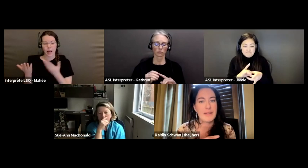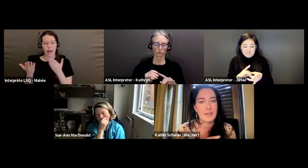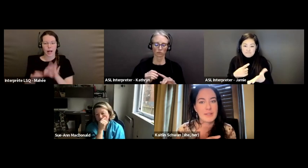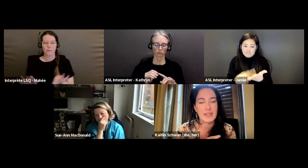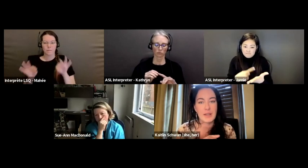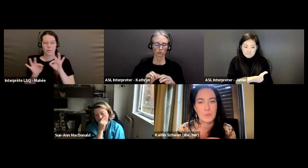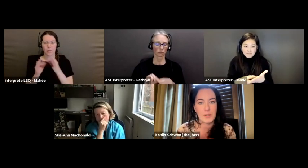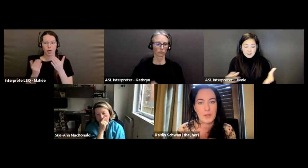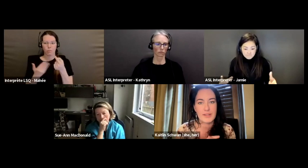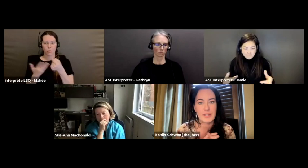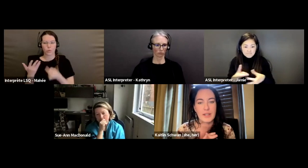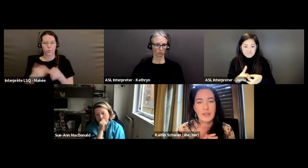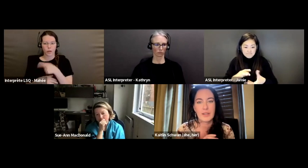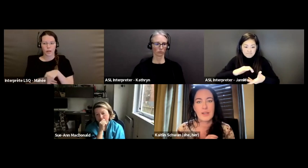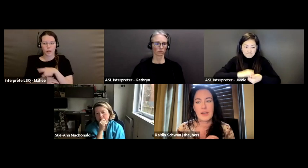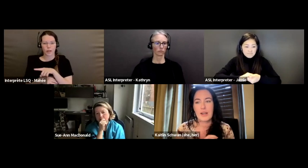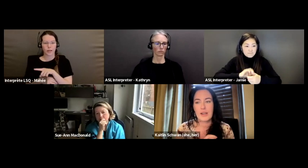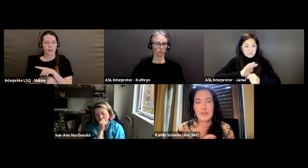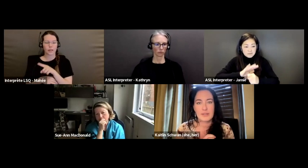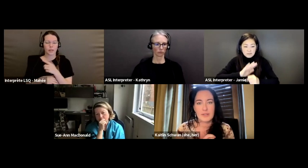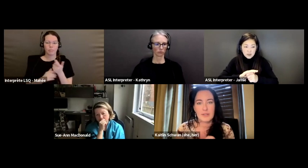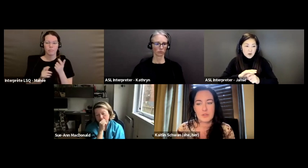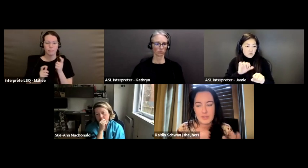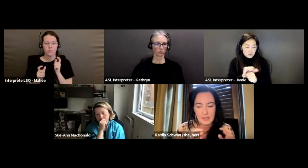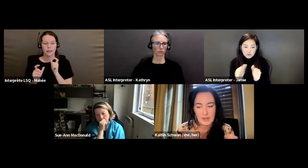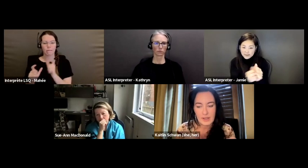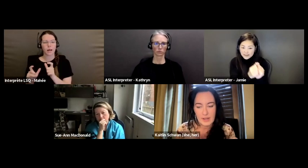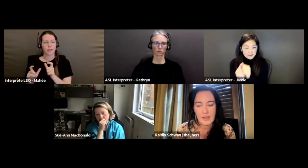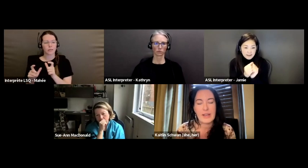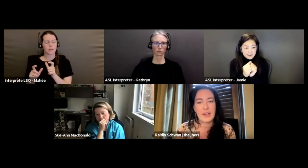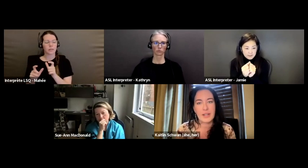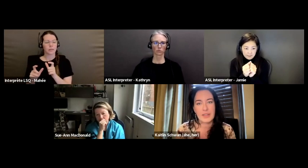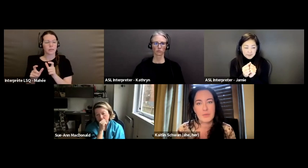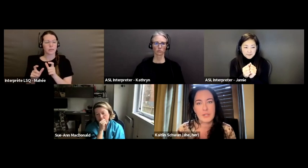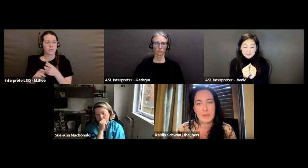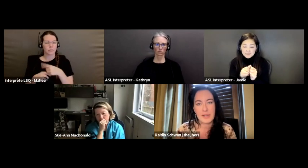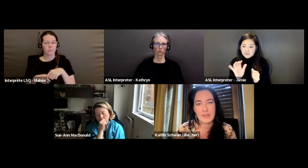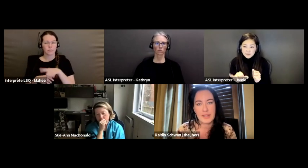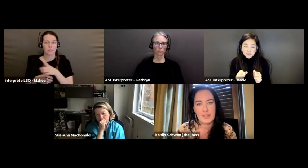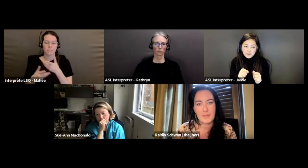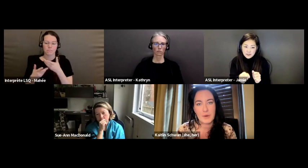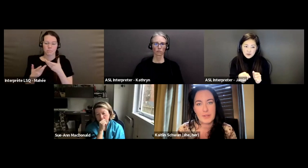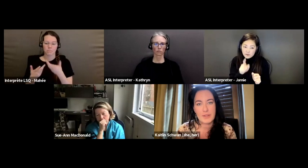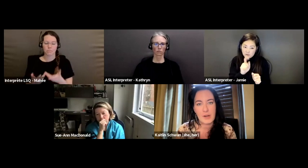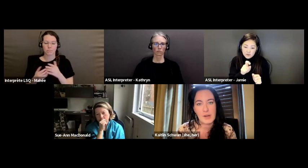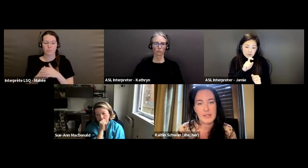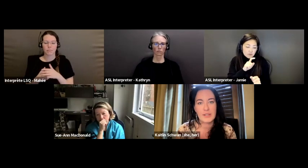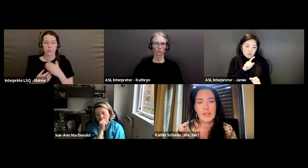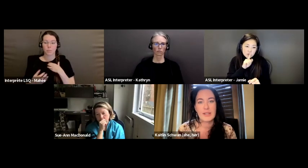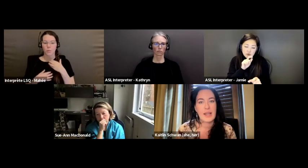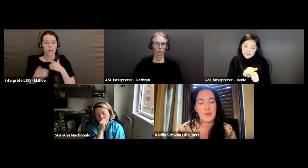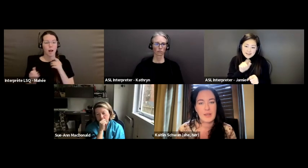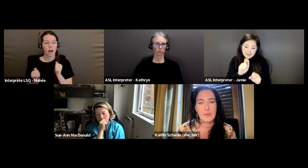bridging advocacy and work in this area is just an area I think we tremendously need to focus